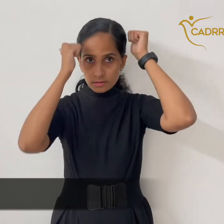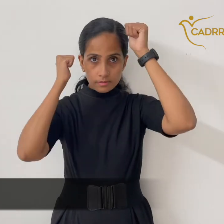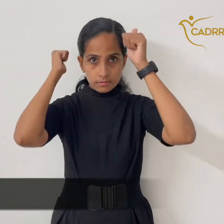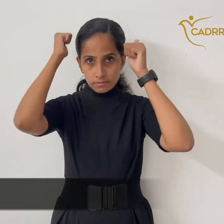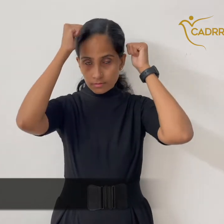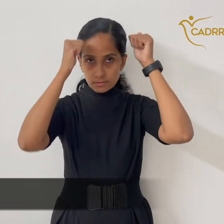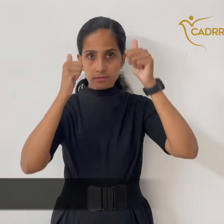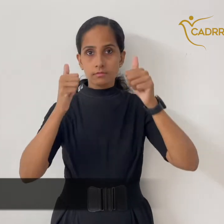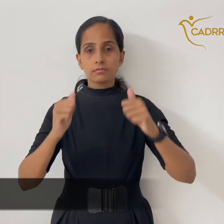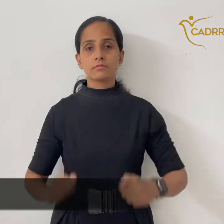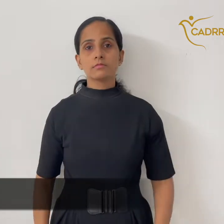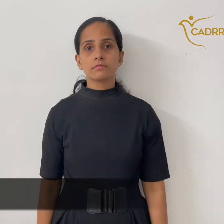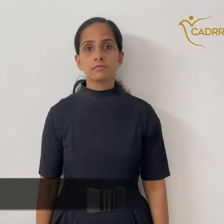Kanyakumari,